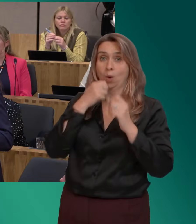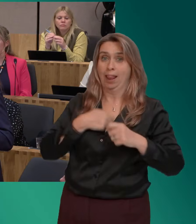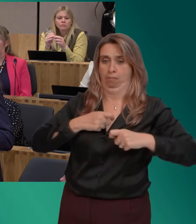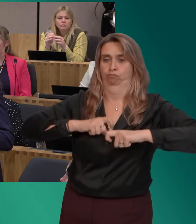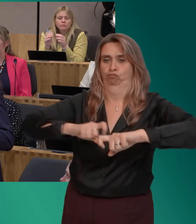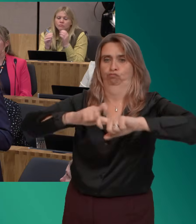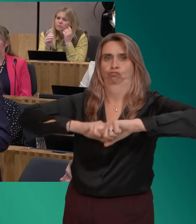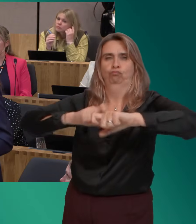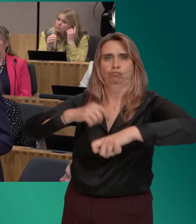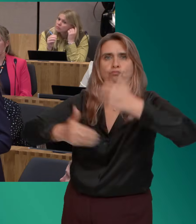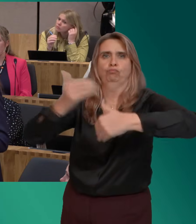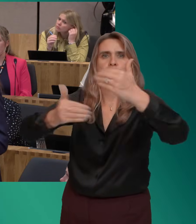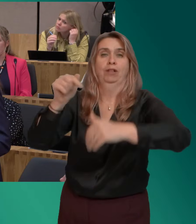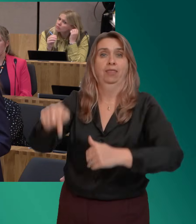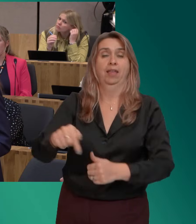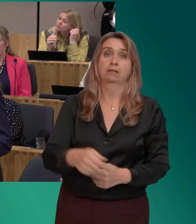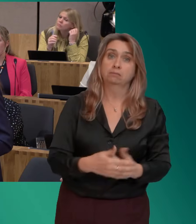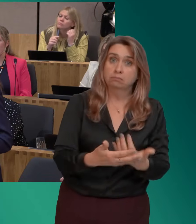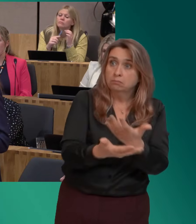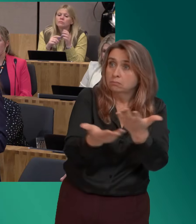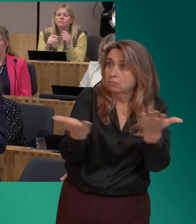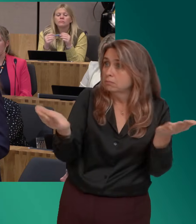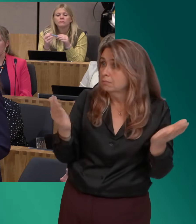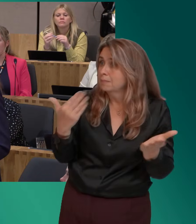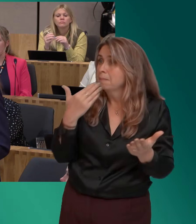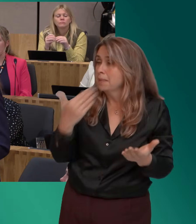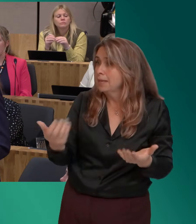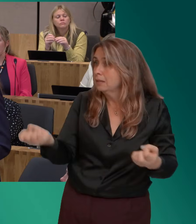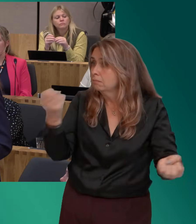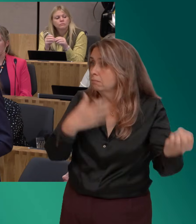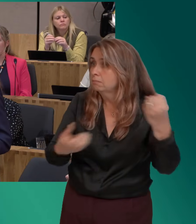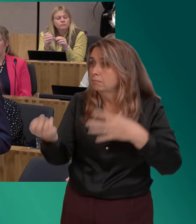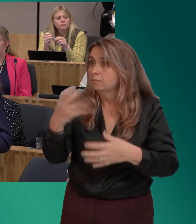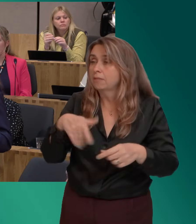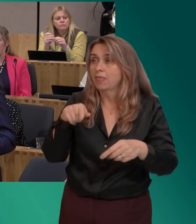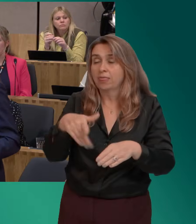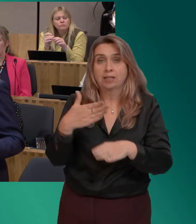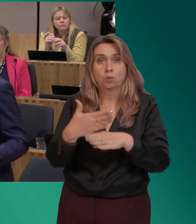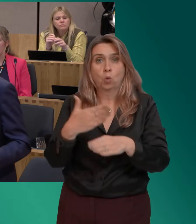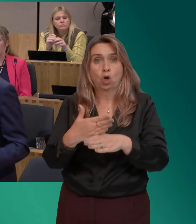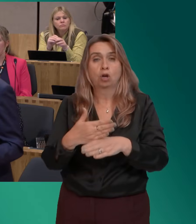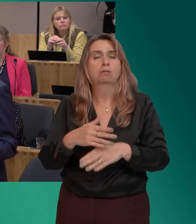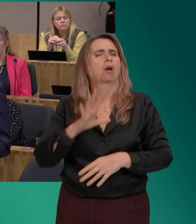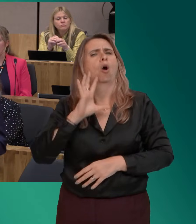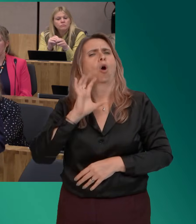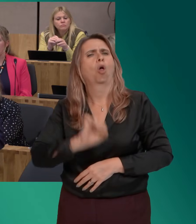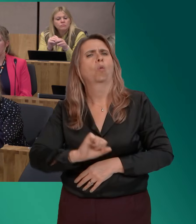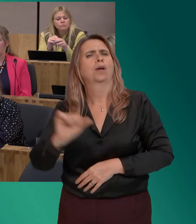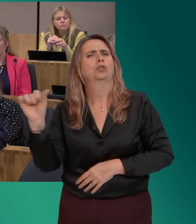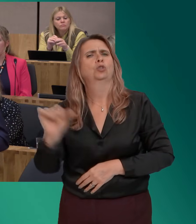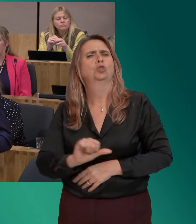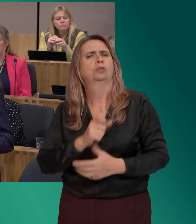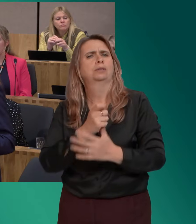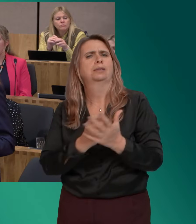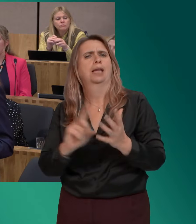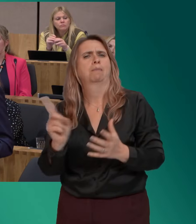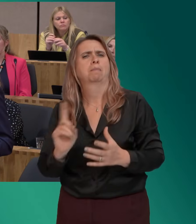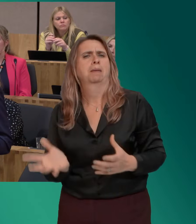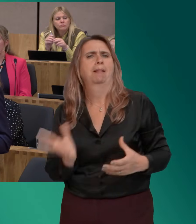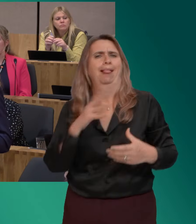want to invite members here to be able to contribute to that work. Yes, there should always be a role for disabled